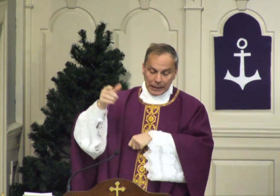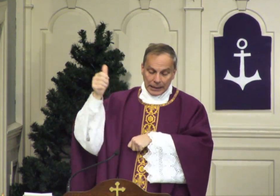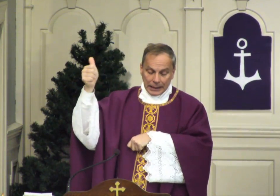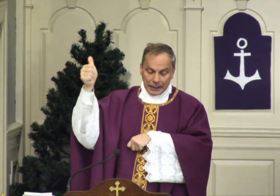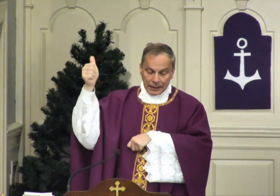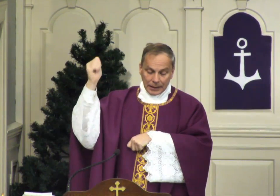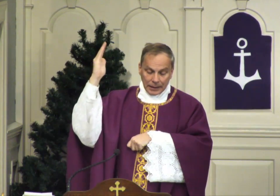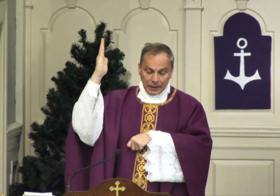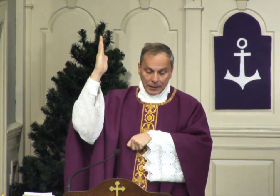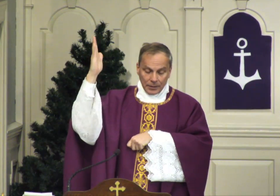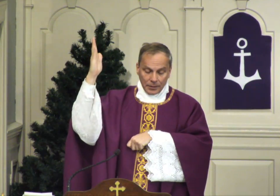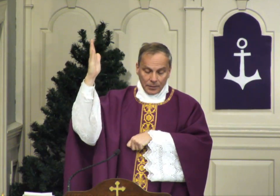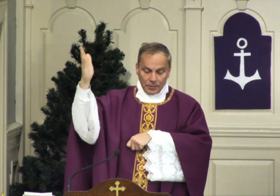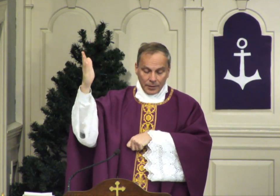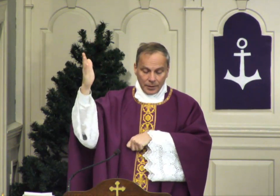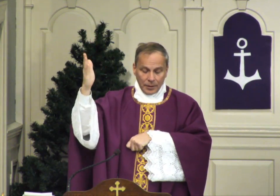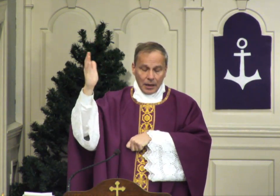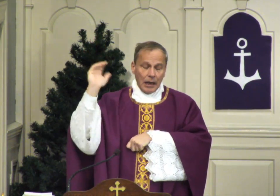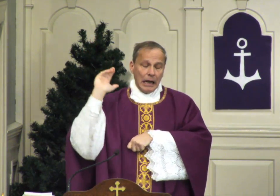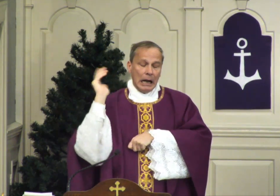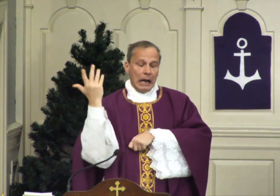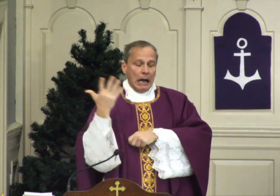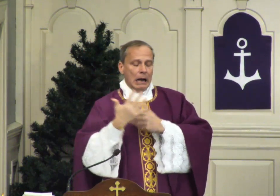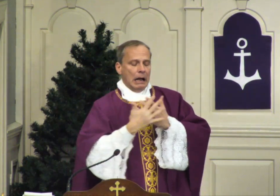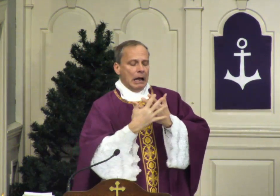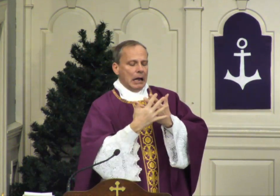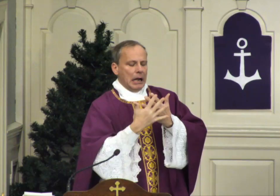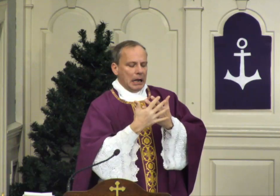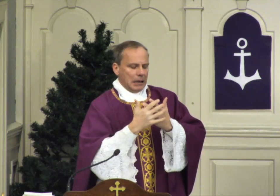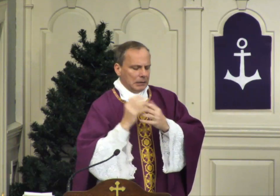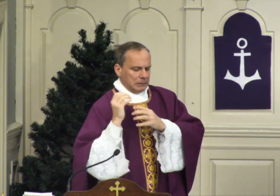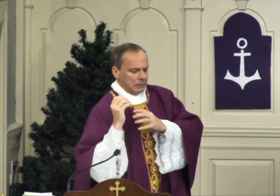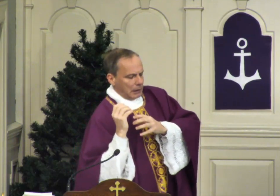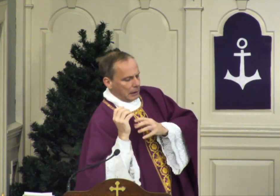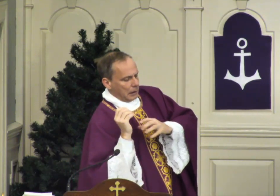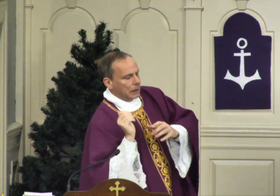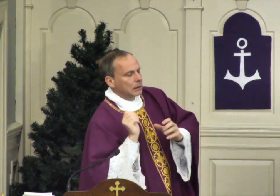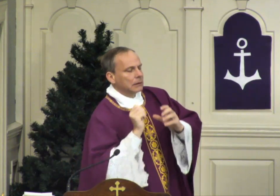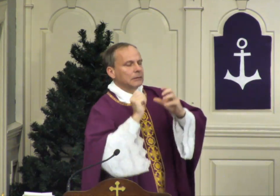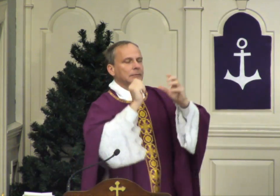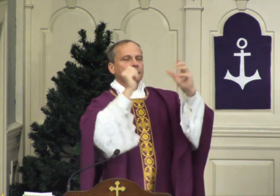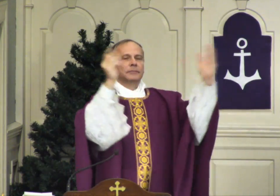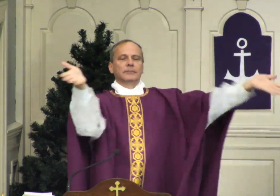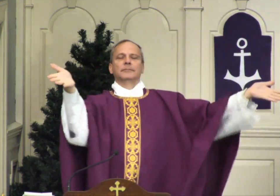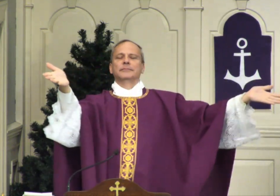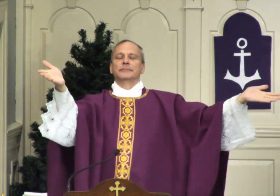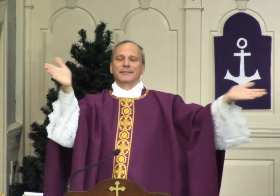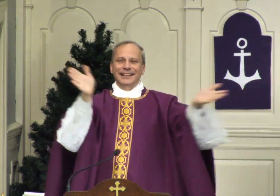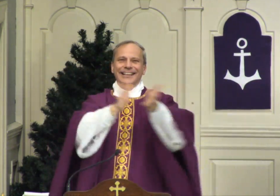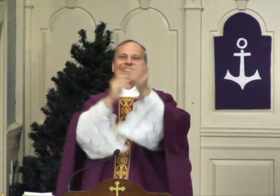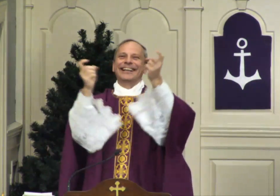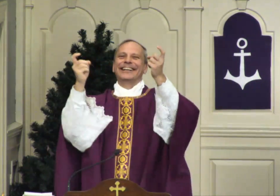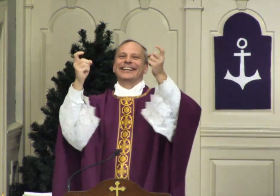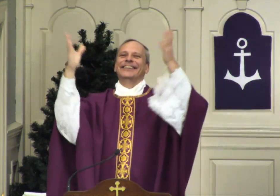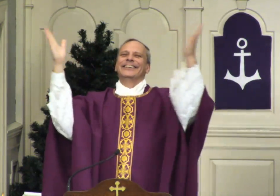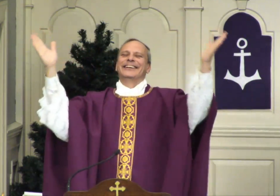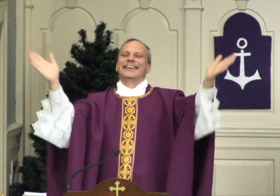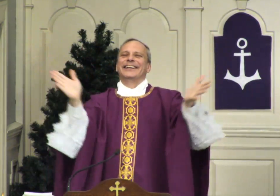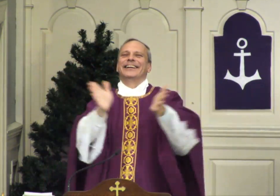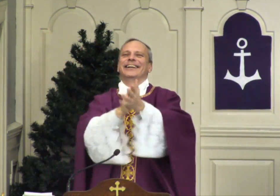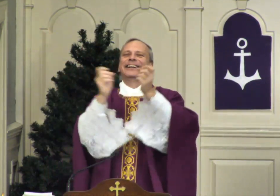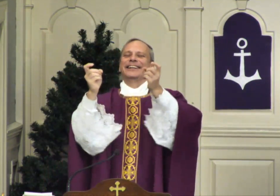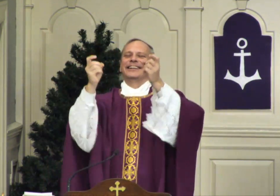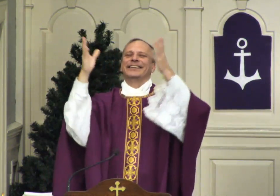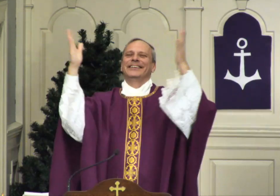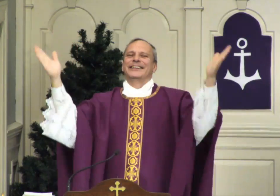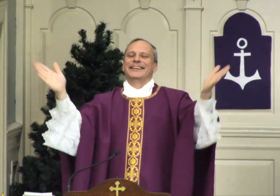and he himself will lift the yoke of our captivity. Alleluia,